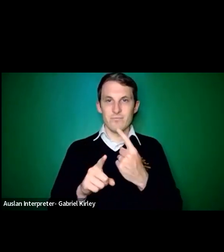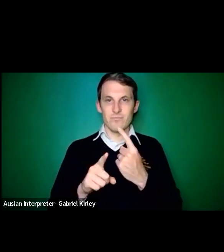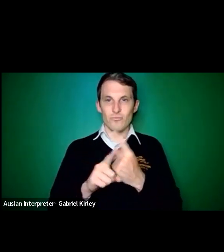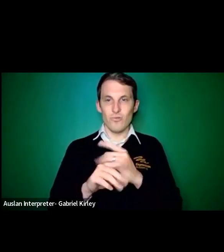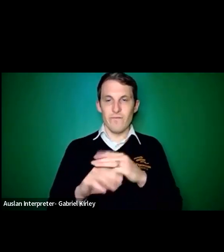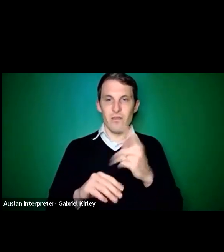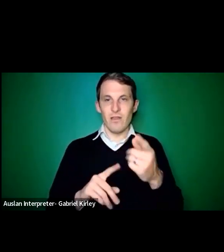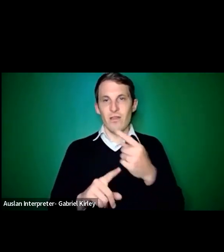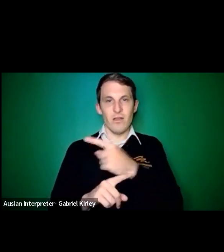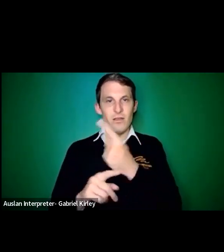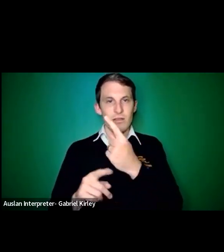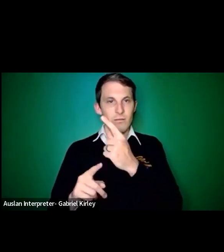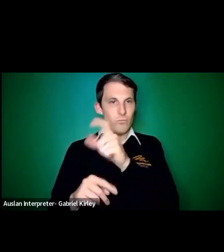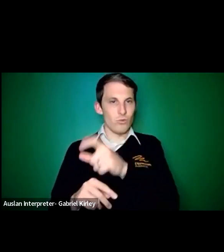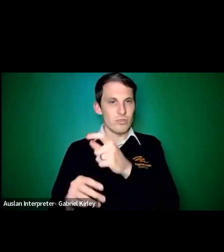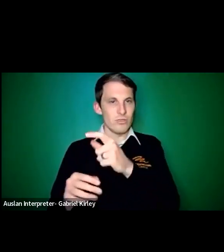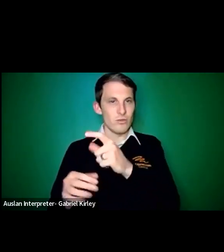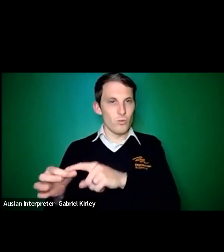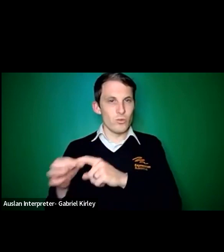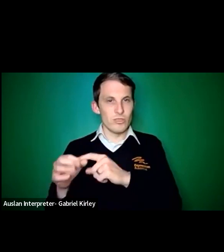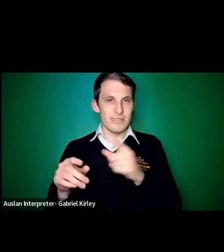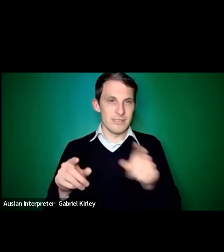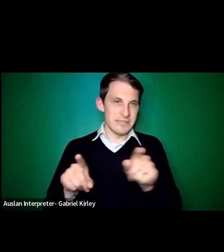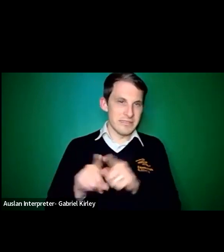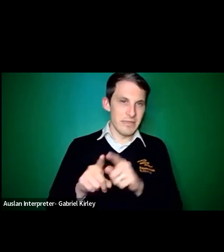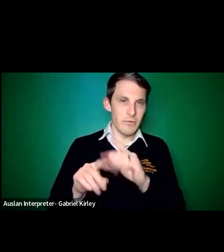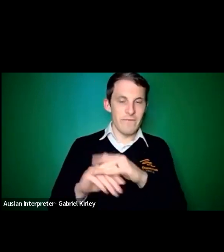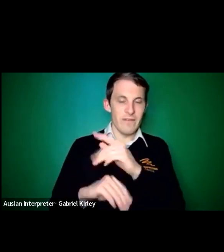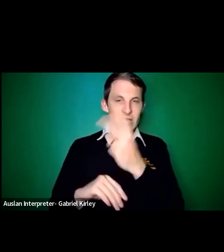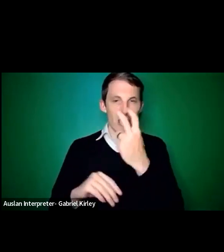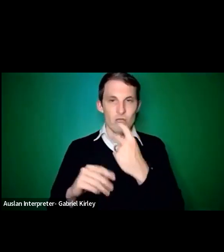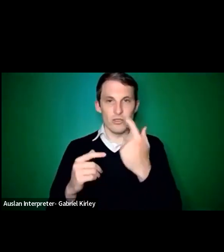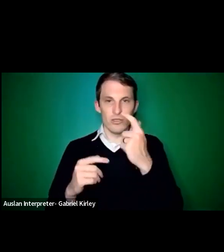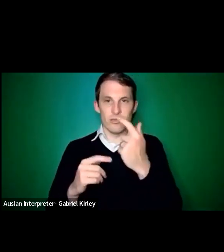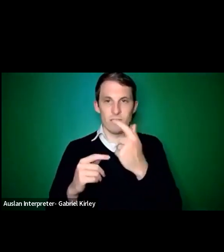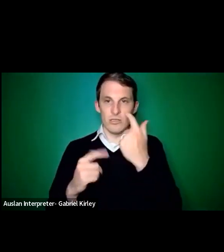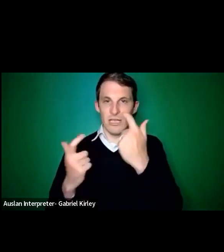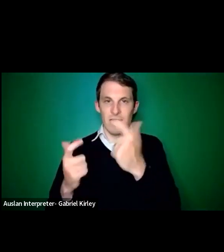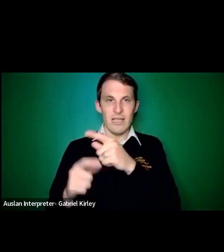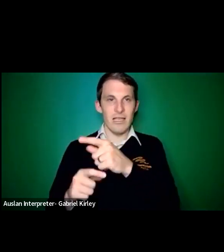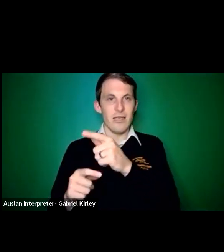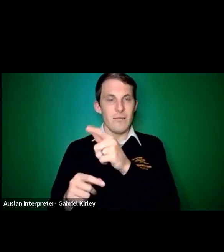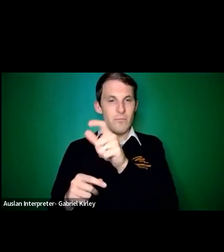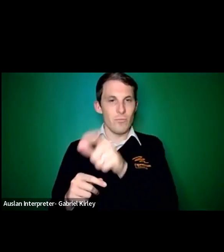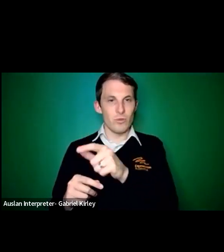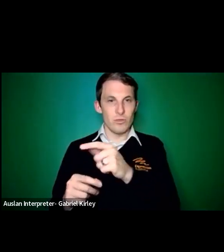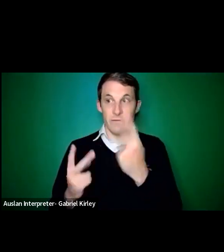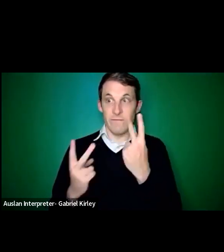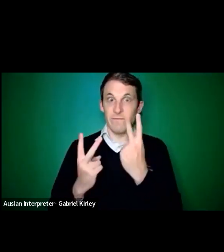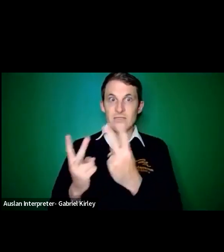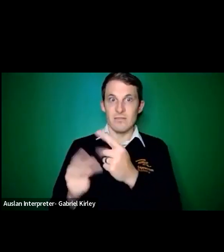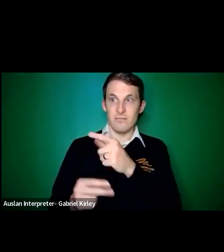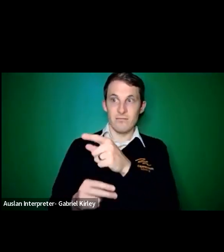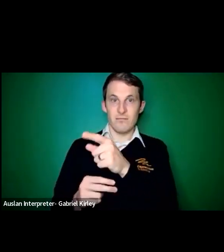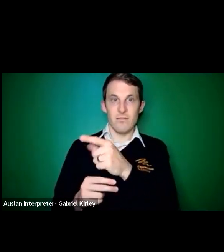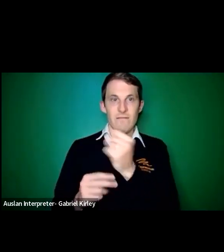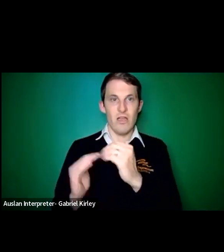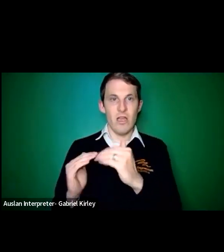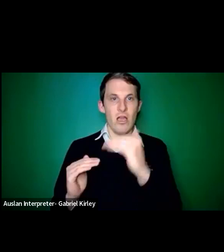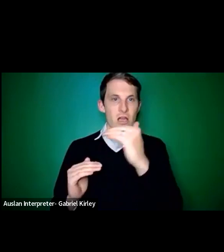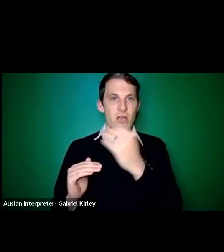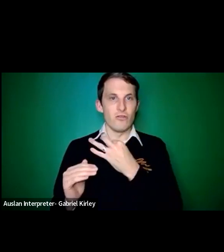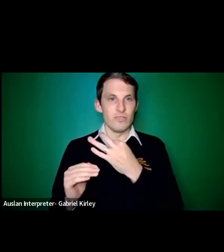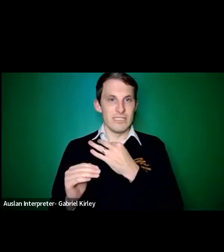undergoing treatment, the same question comes. People in aged care facilities are at high risk of having severe outcomes